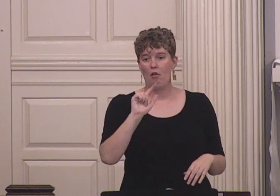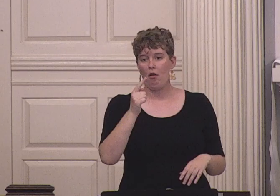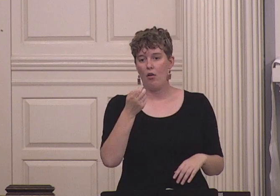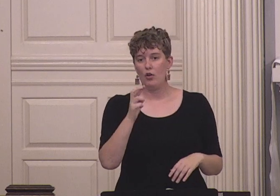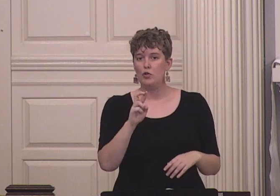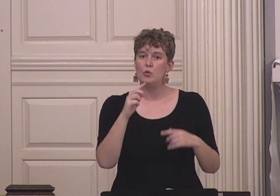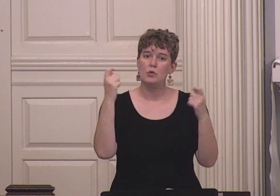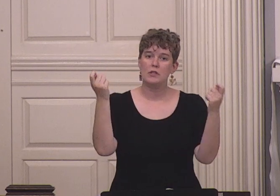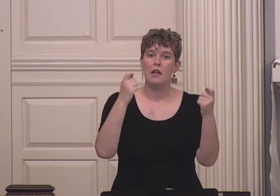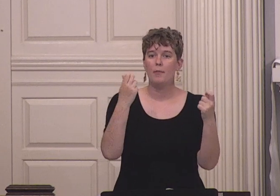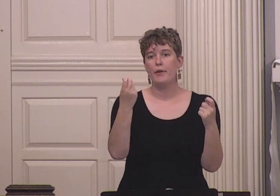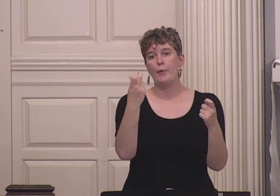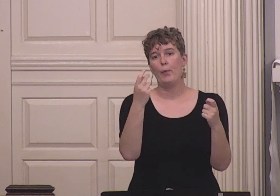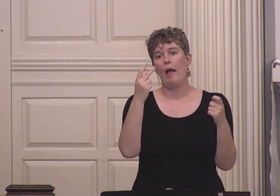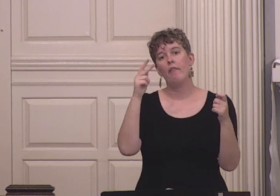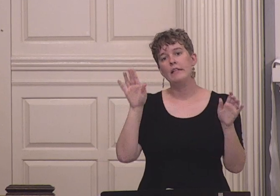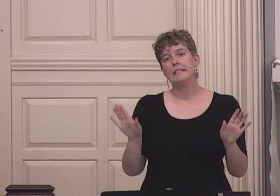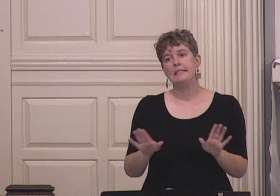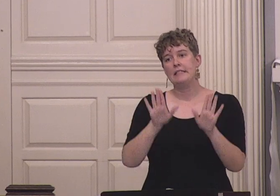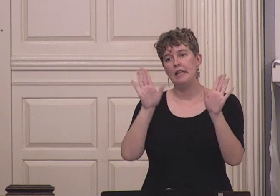in ordinary time, year A.